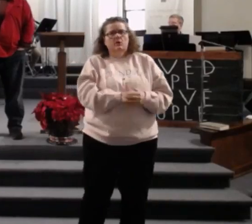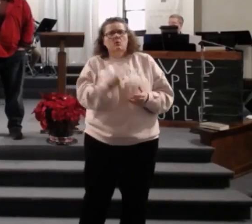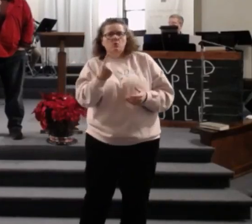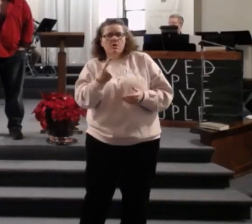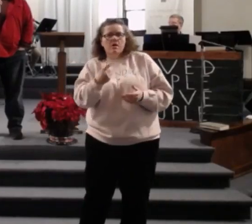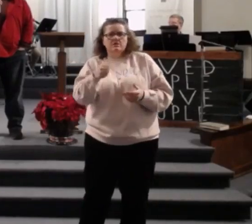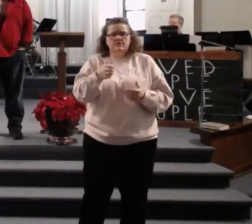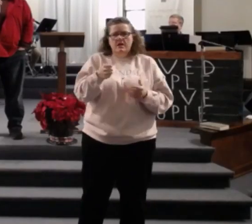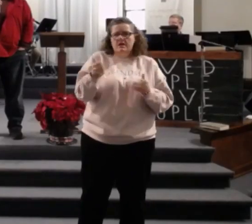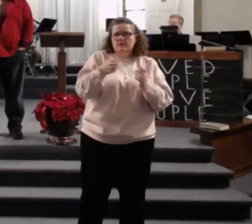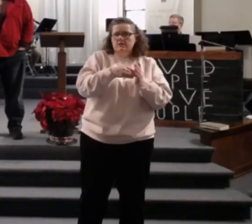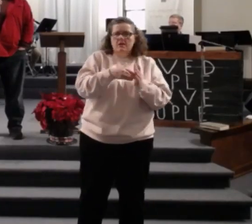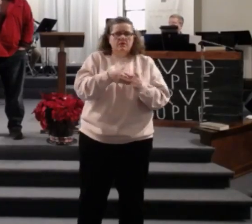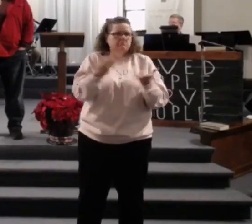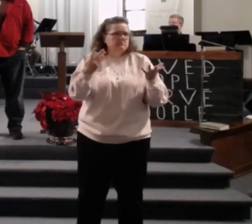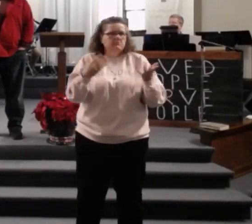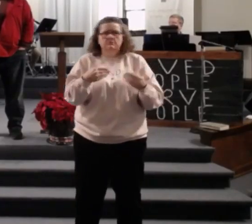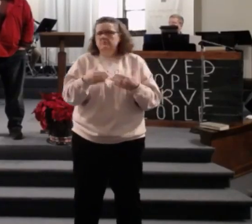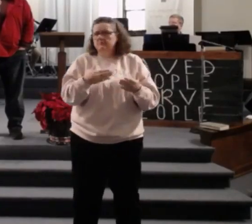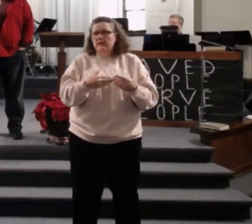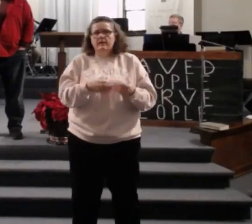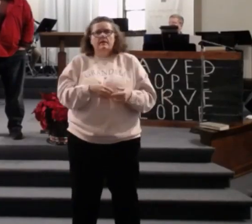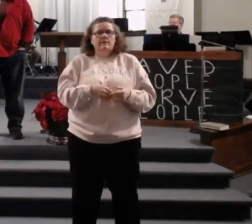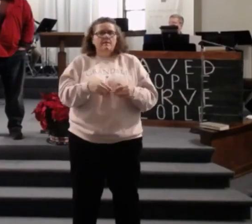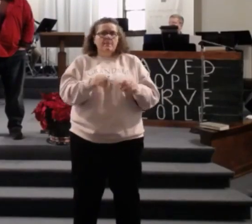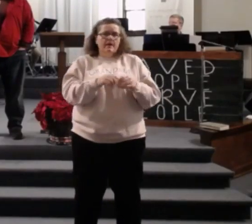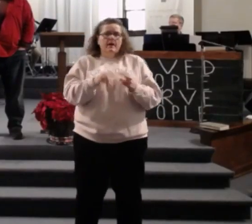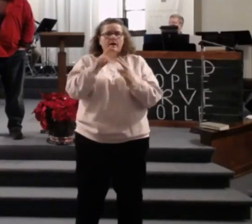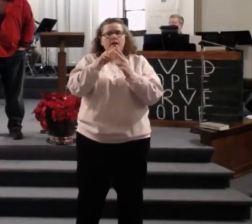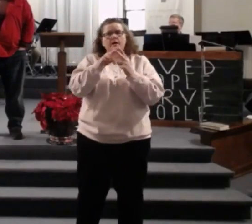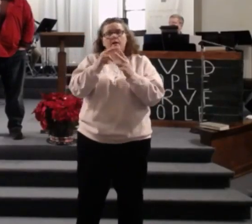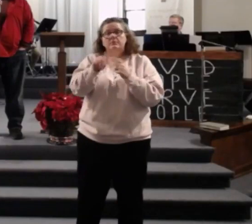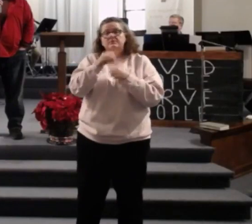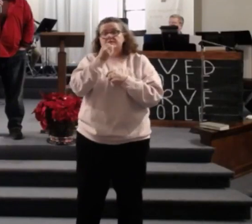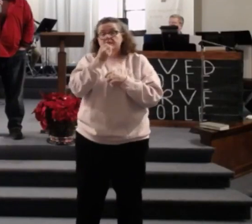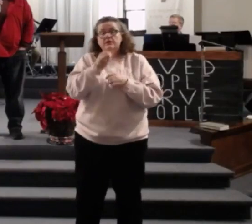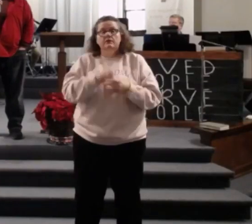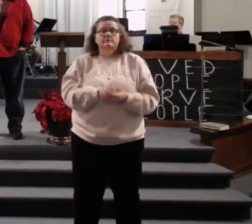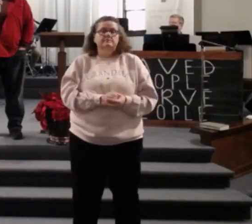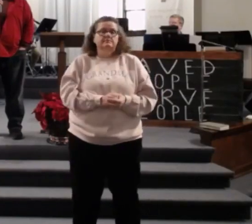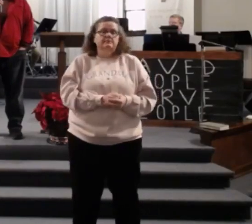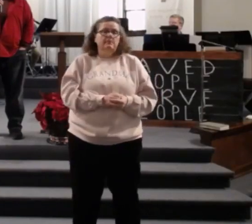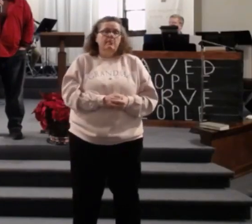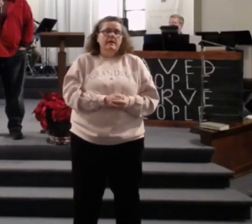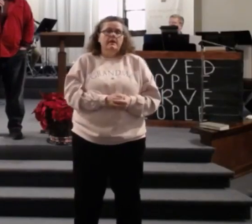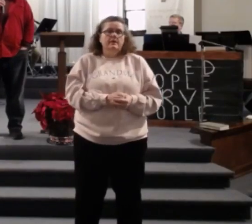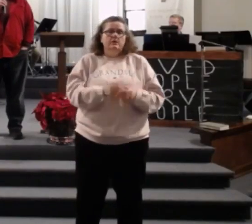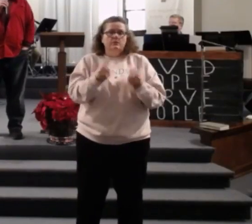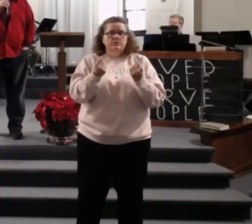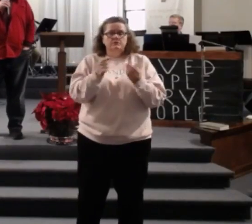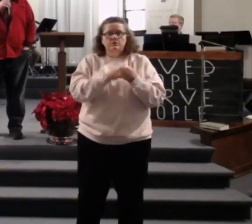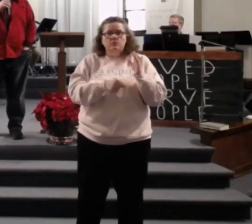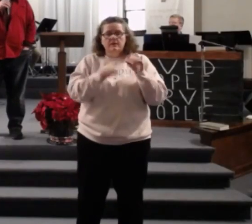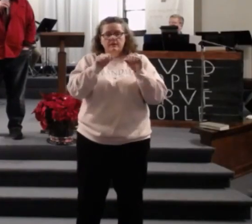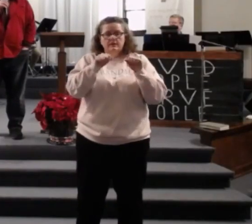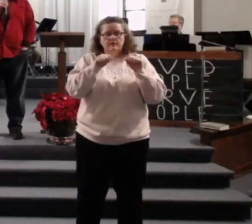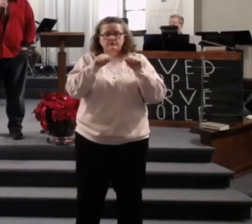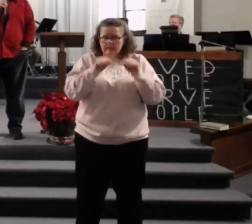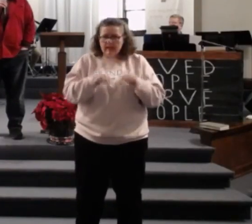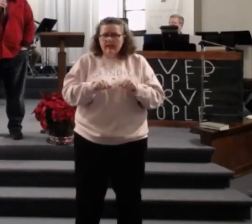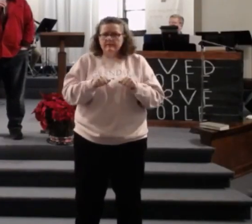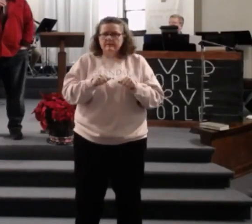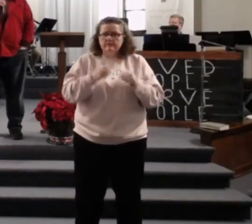cards. Couples dinner. As strange as that sounds, I'm doing what we can to bless couples.